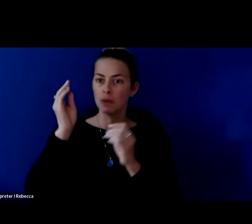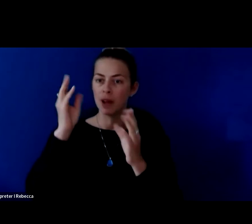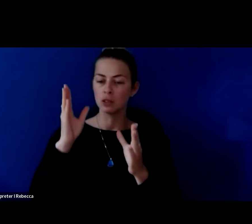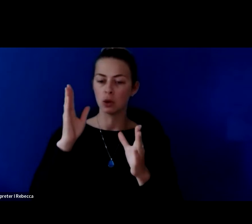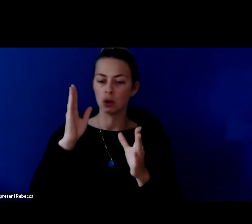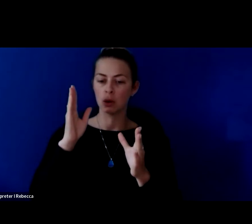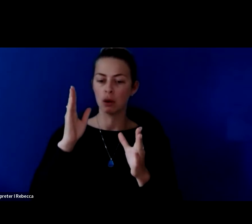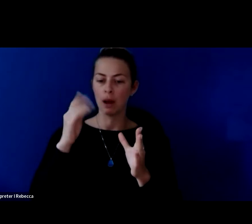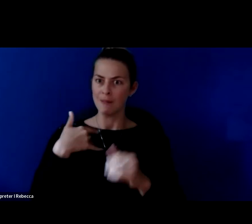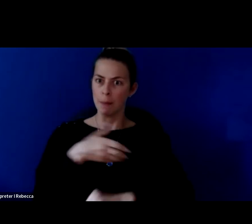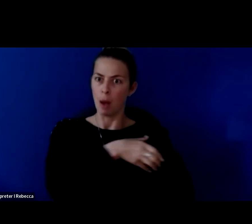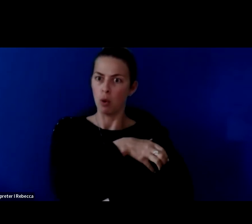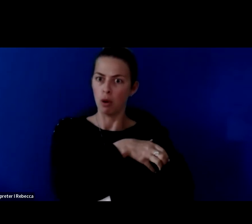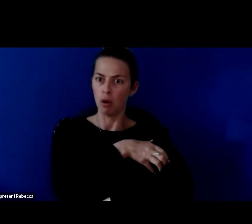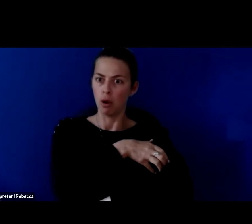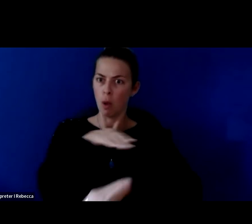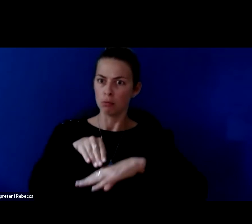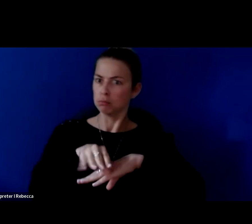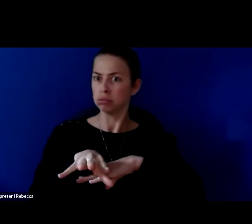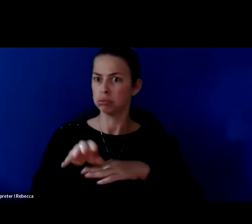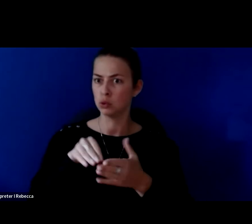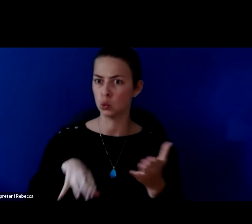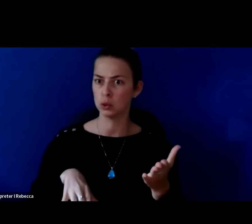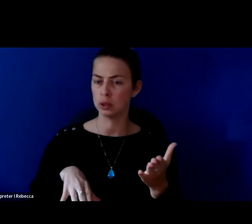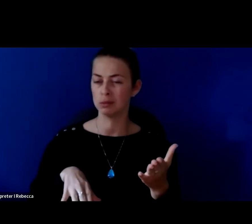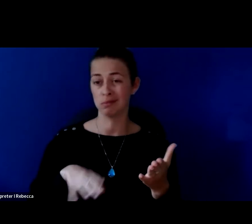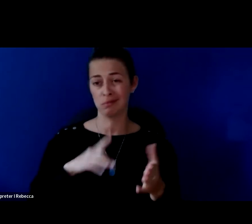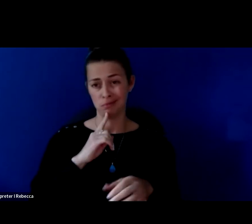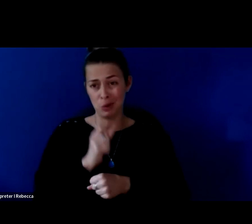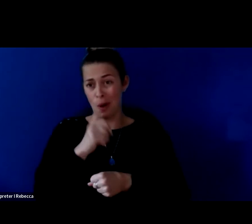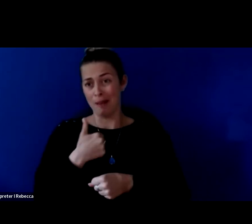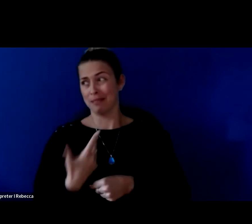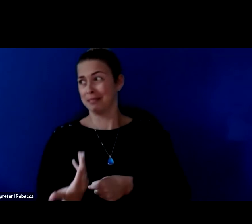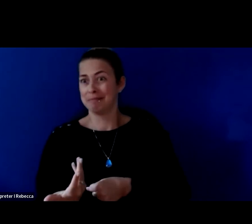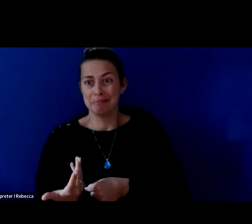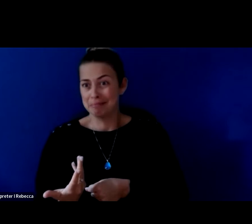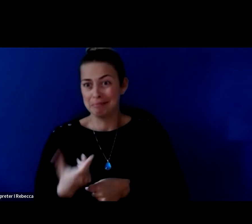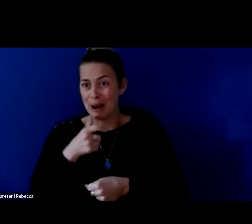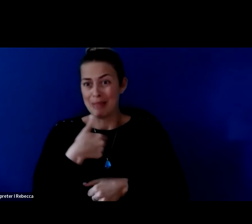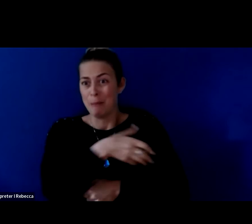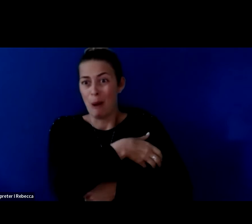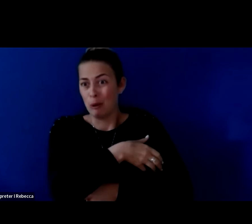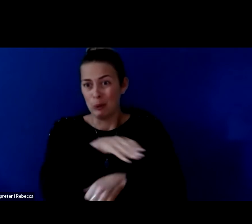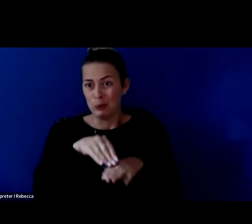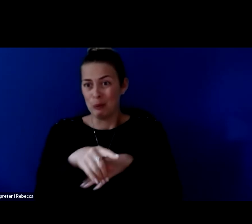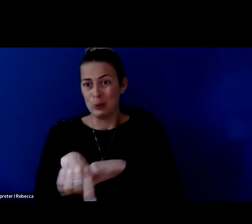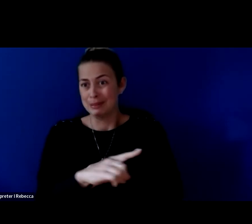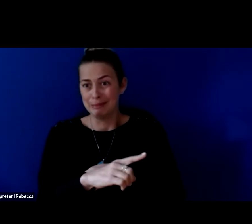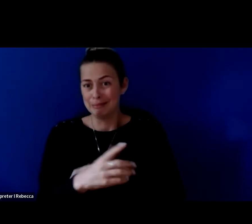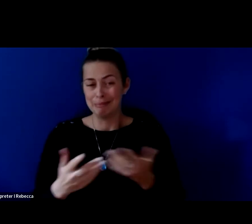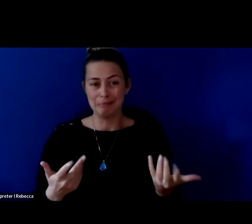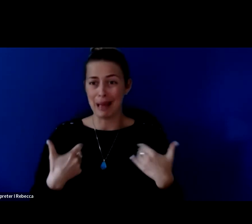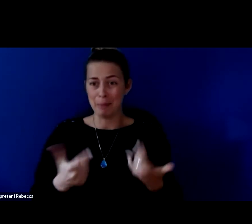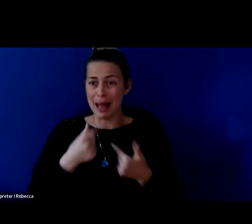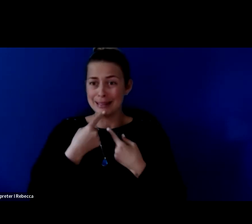teachers have some power over their students that I think we know that we don't have. I think that's students here. I can't tell my students how to vote. I wouldn't want to tell them how